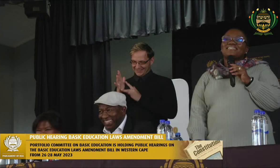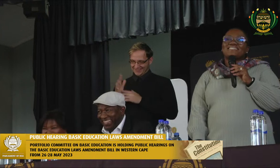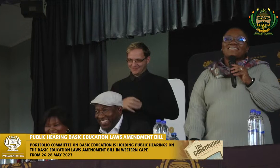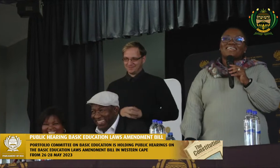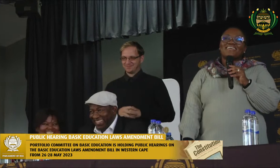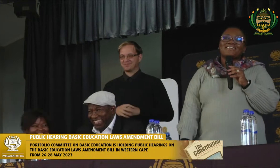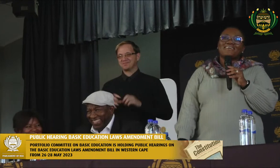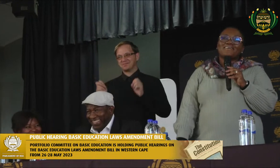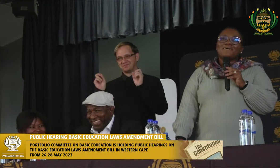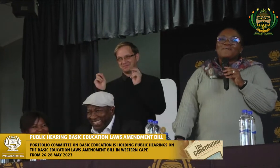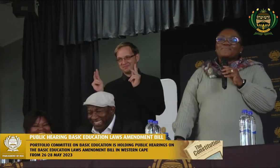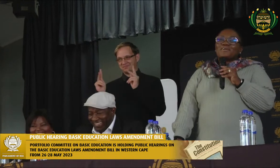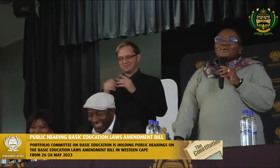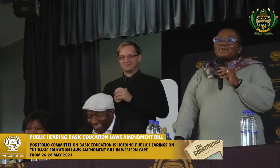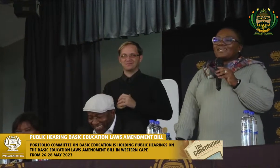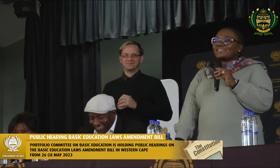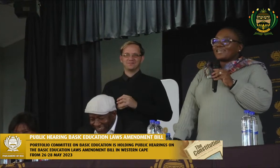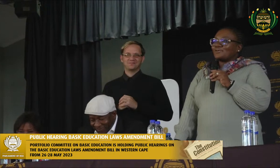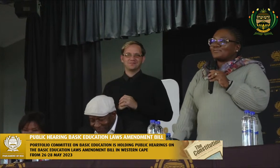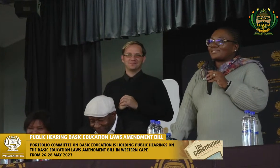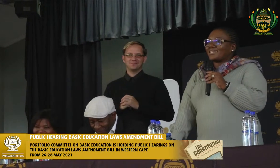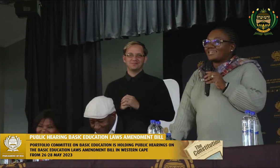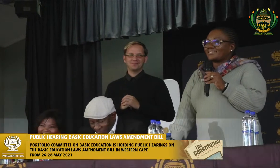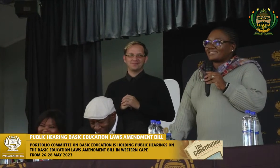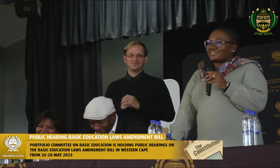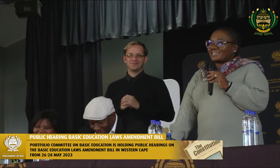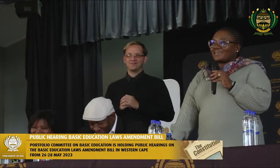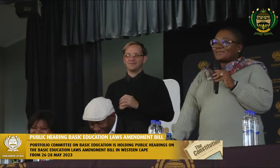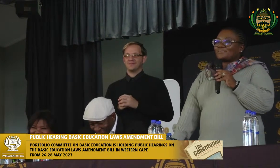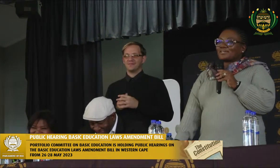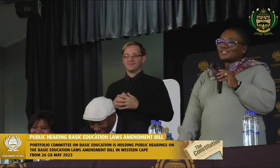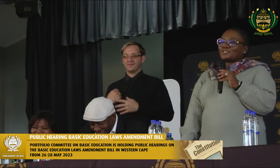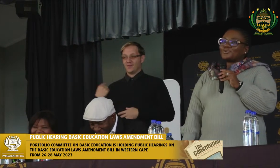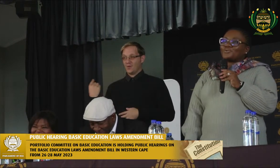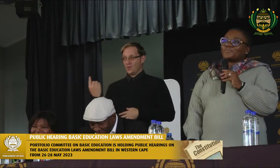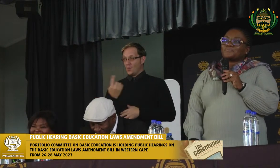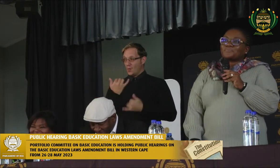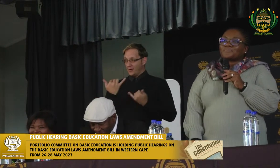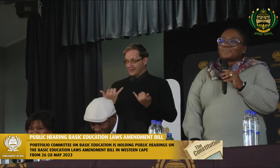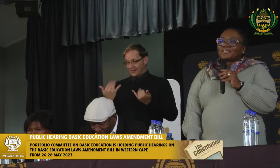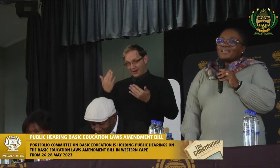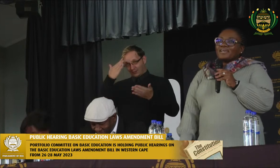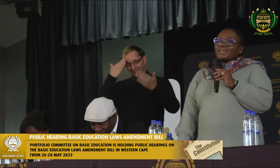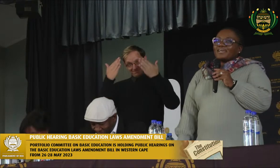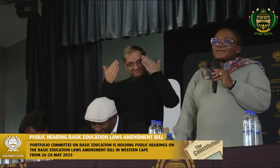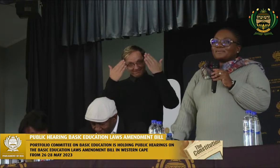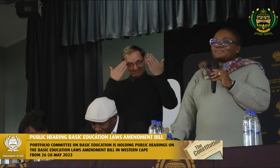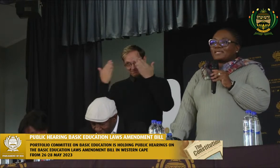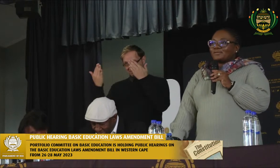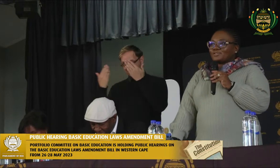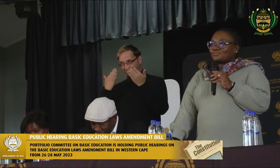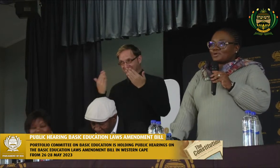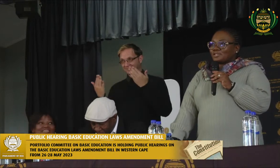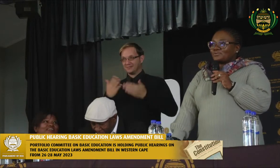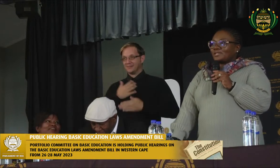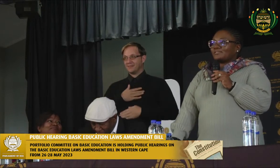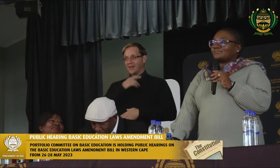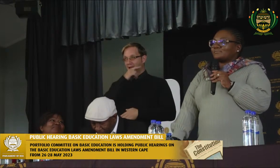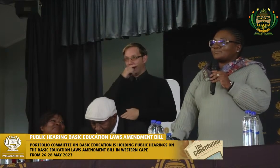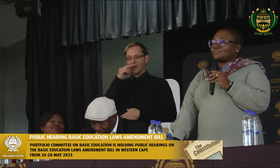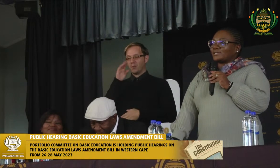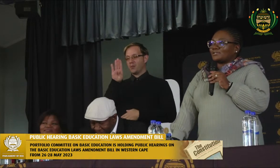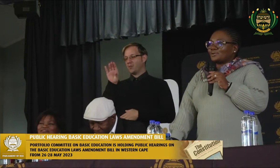All right. On a lighter note, let us greet you. My name is